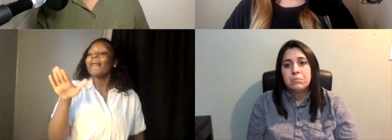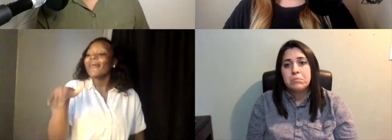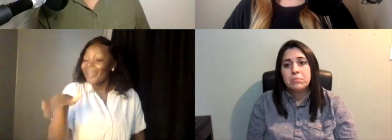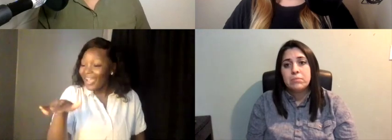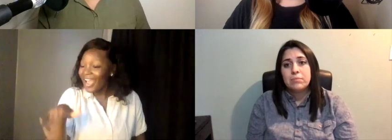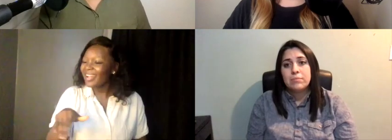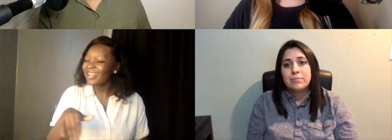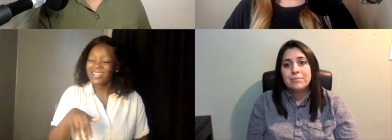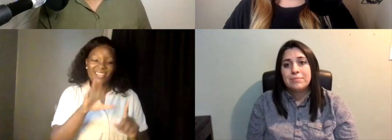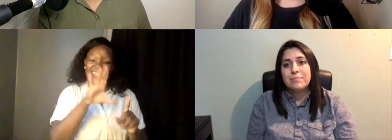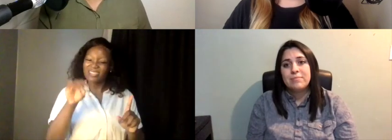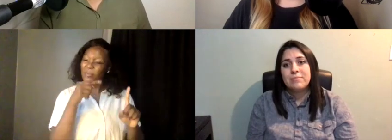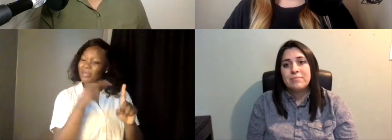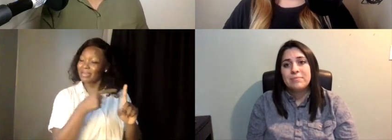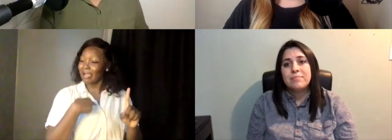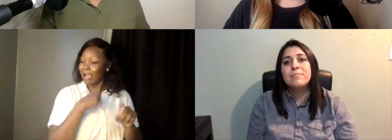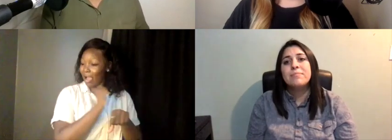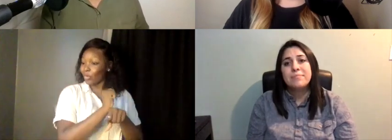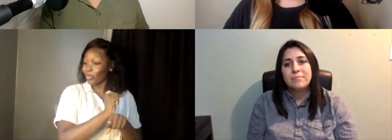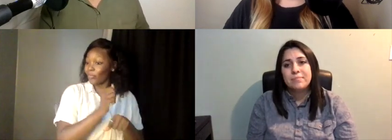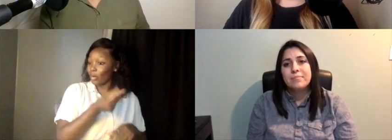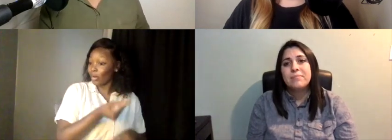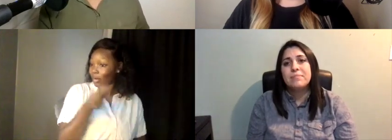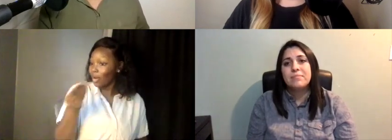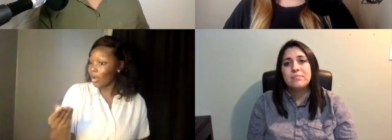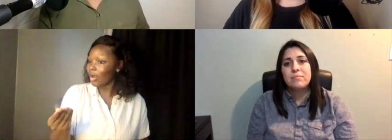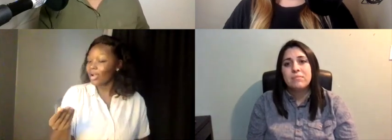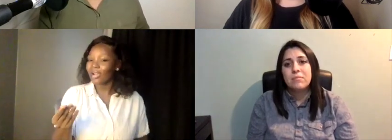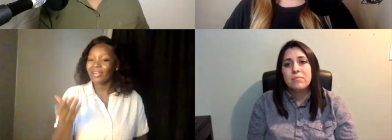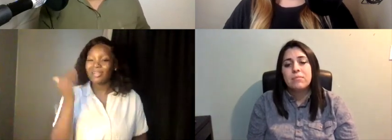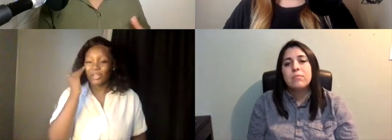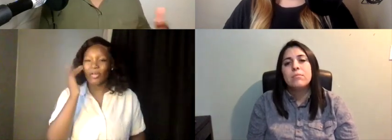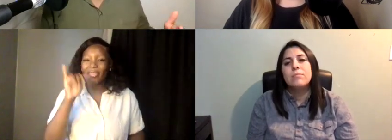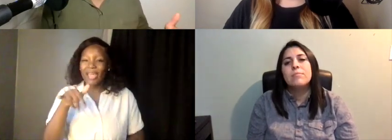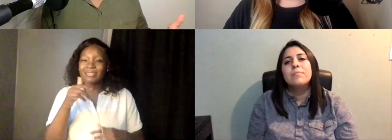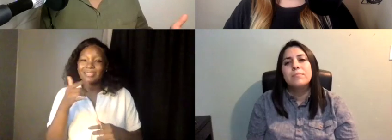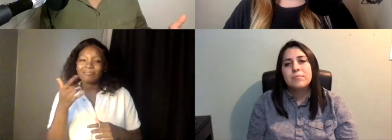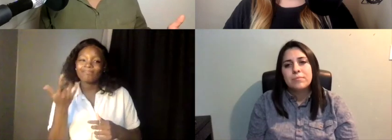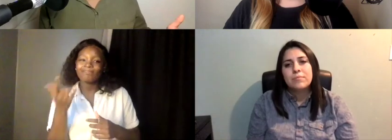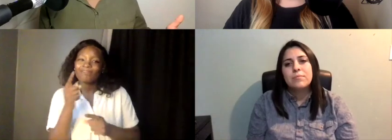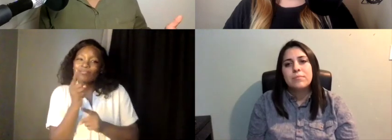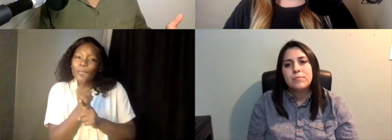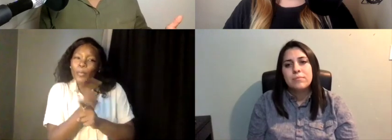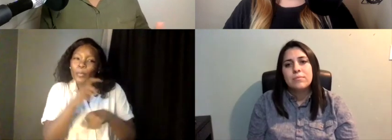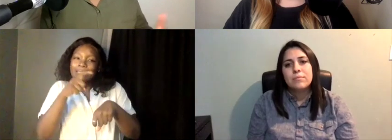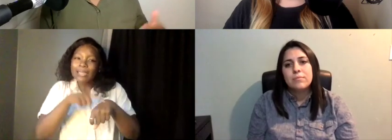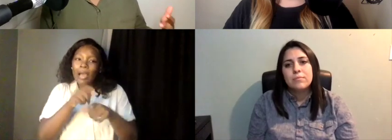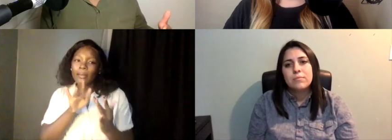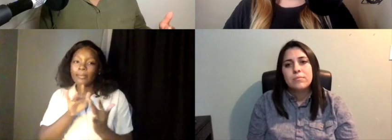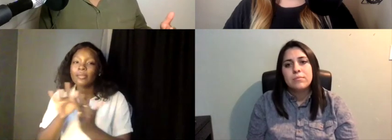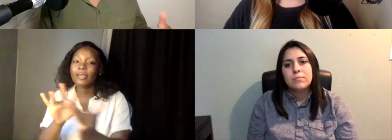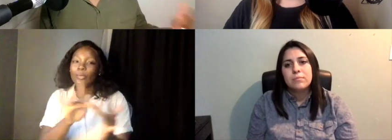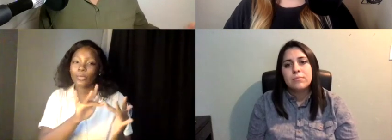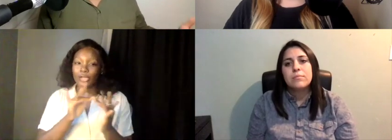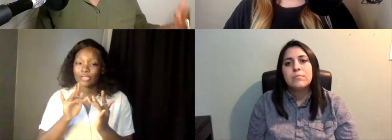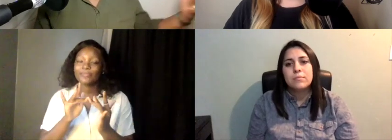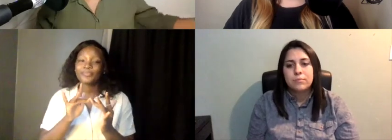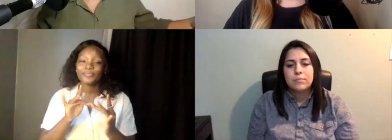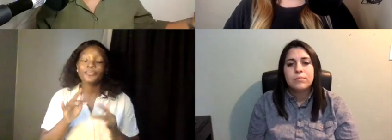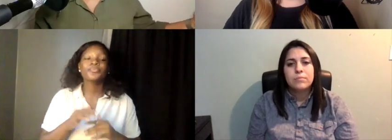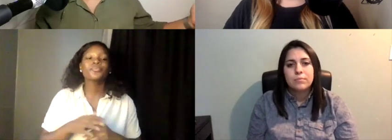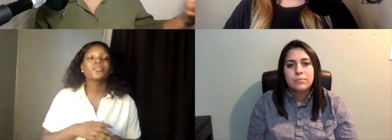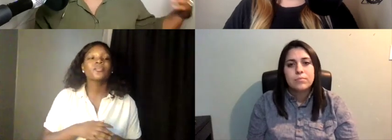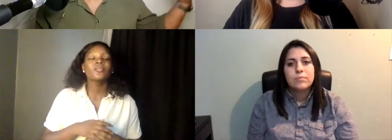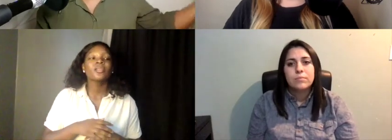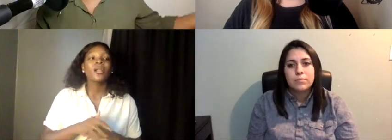working for or something like that. I think networking in a more general sense is, or, you know, in the more like formal sense is